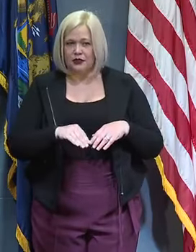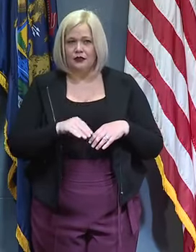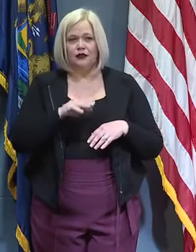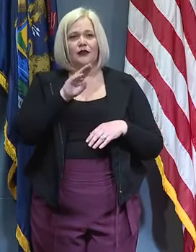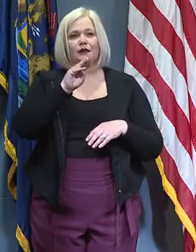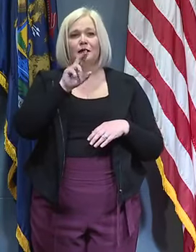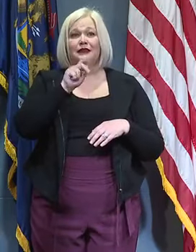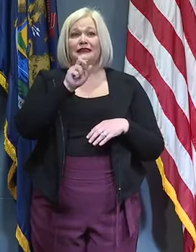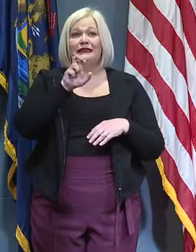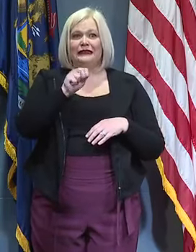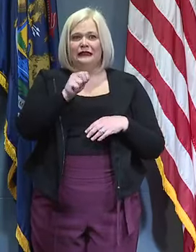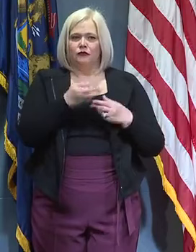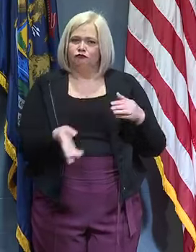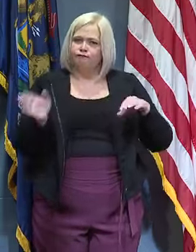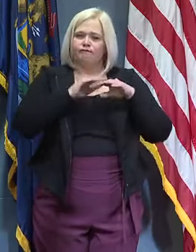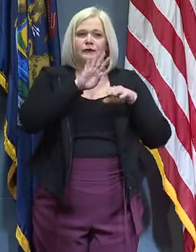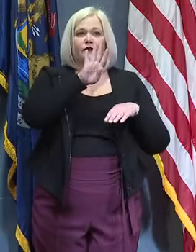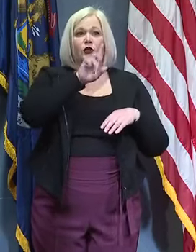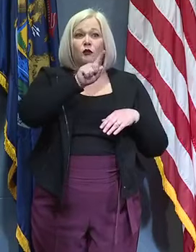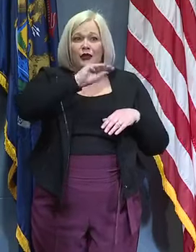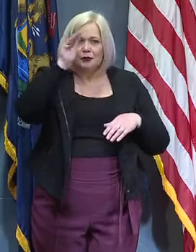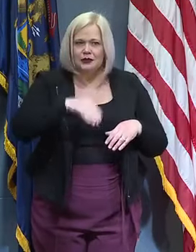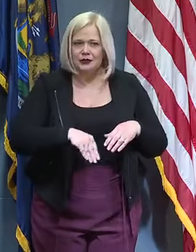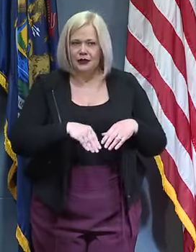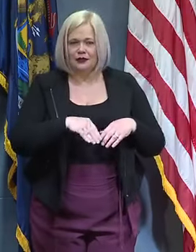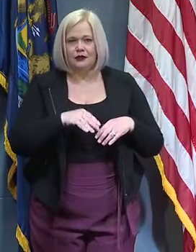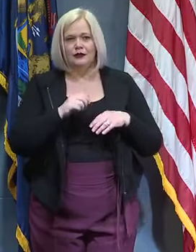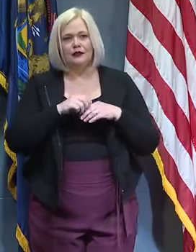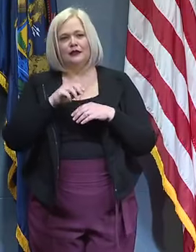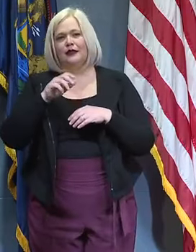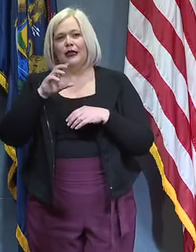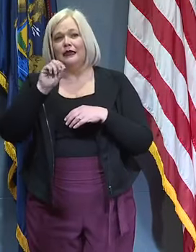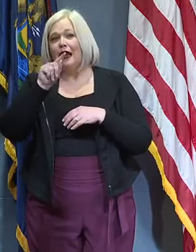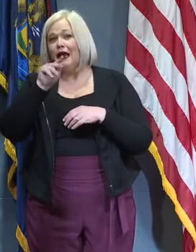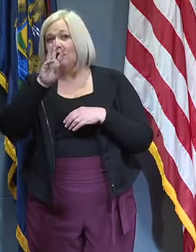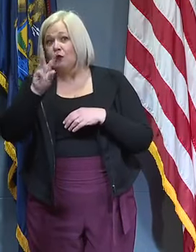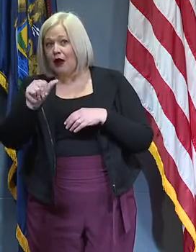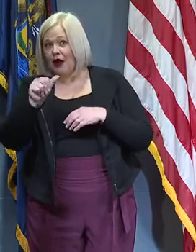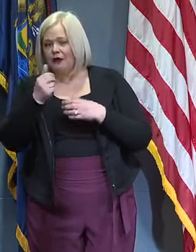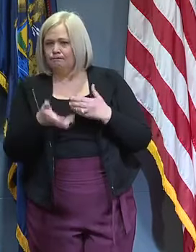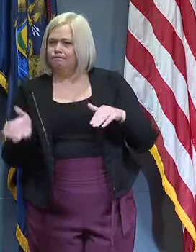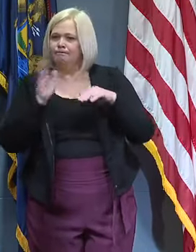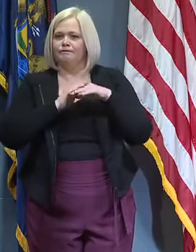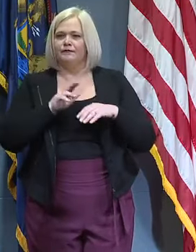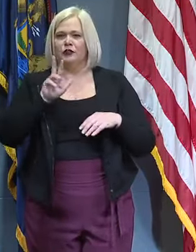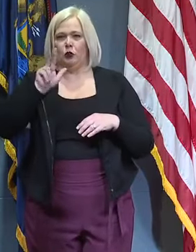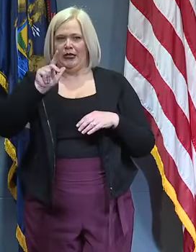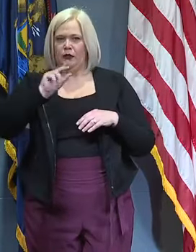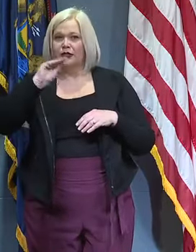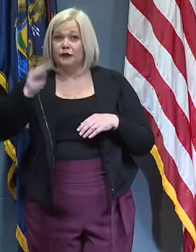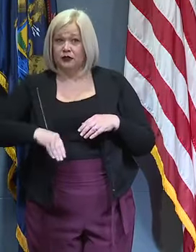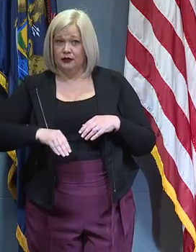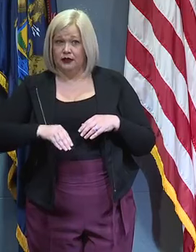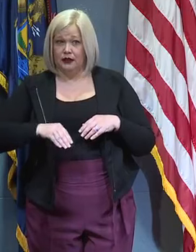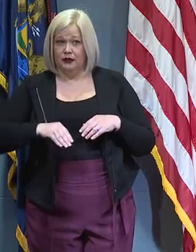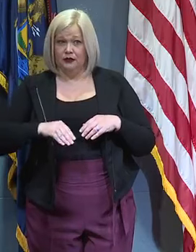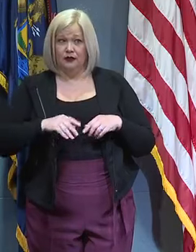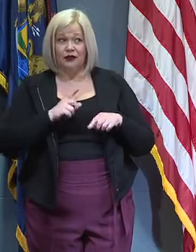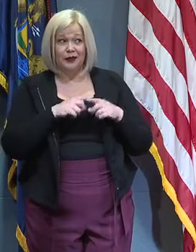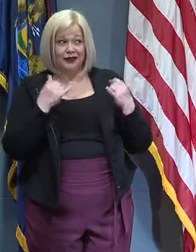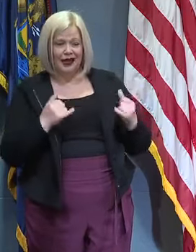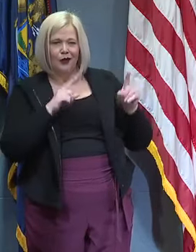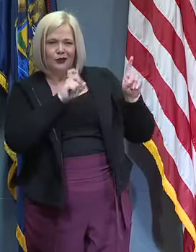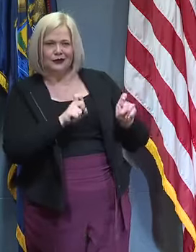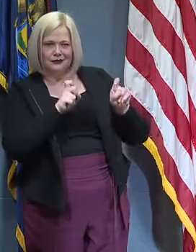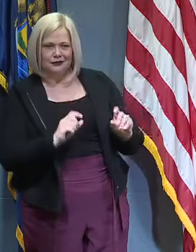in Ottawa County. Testing has also increased in these areas, which is very good. We also know that if we test more people,